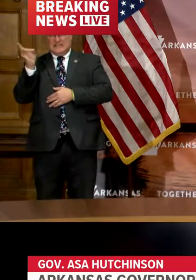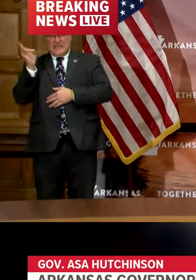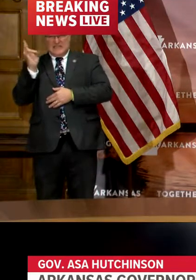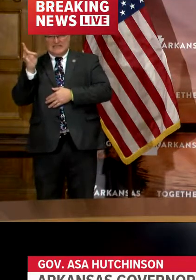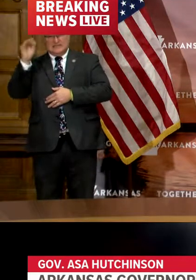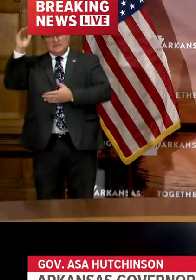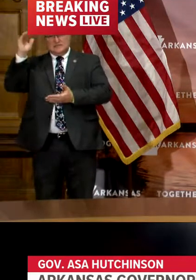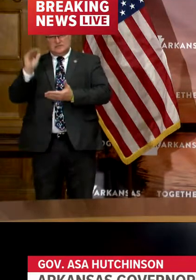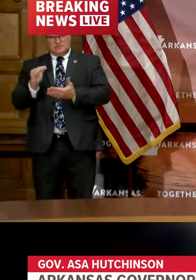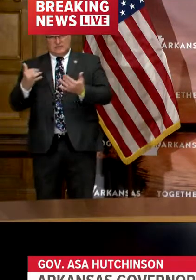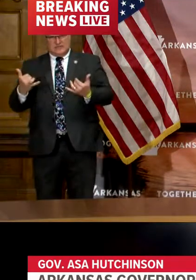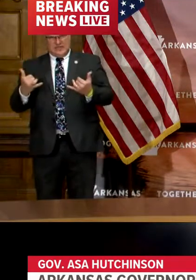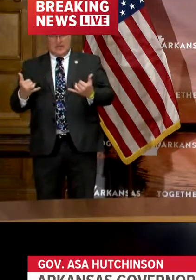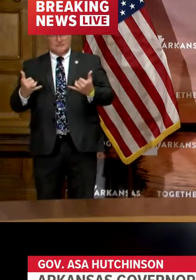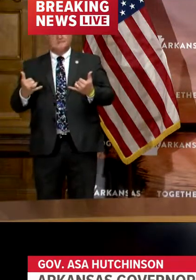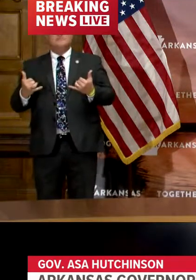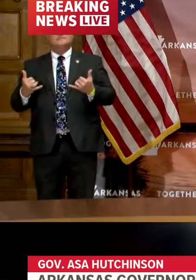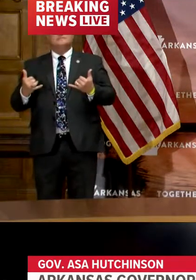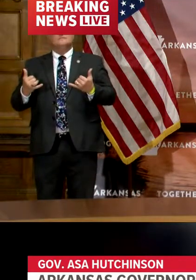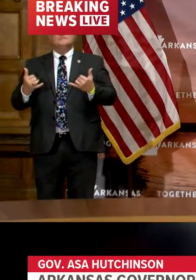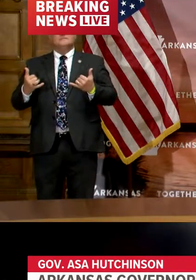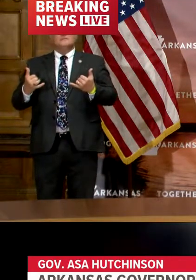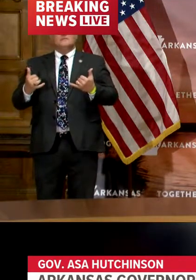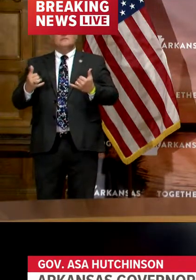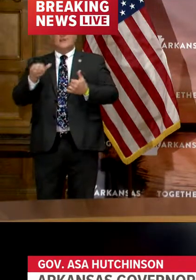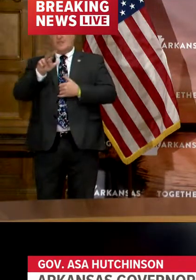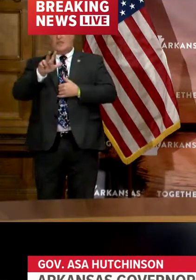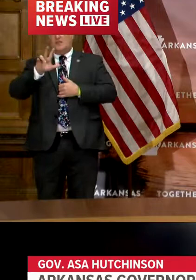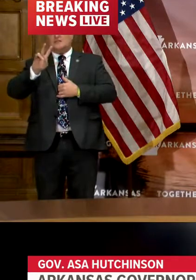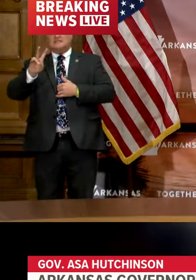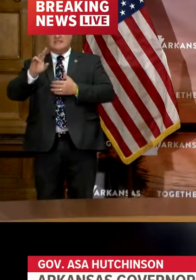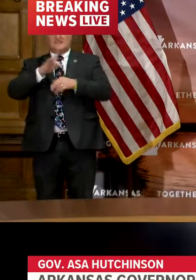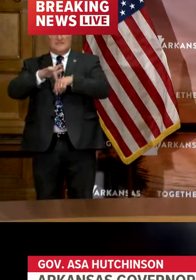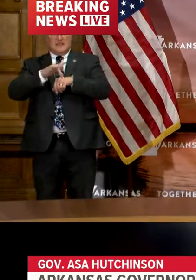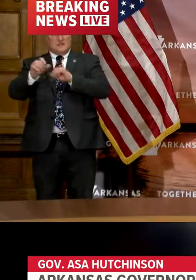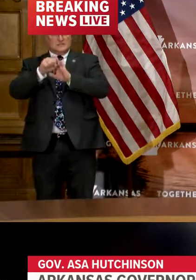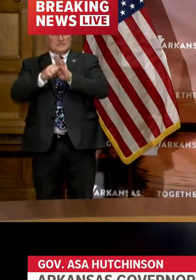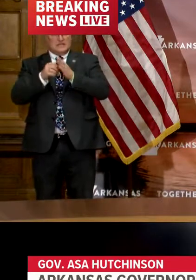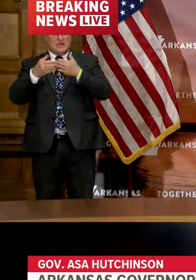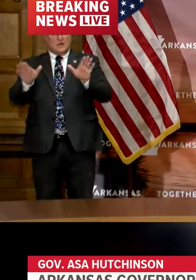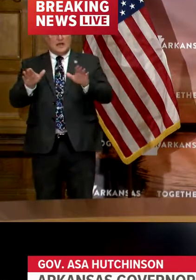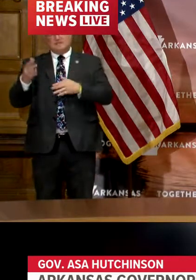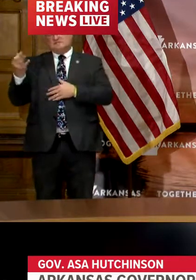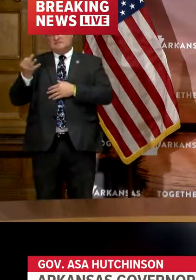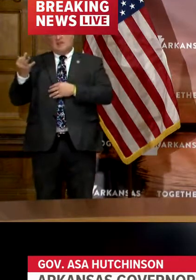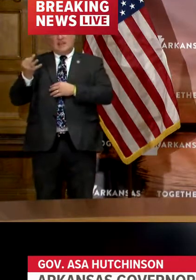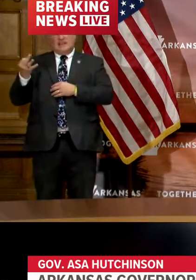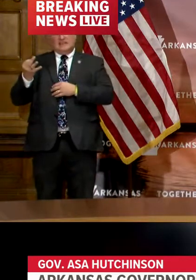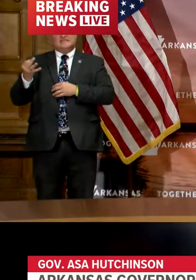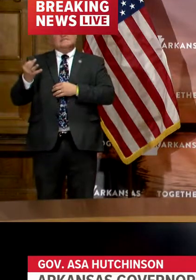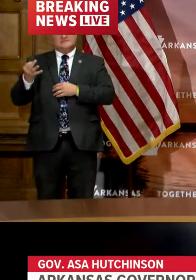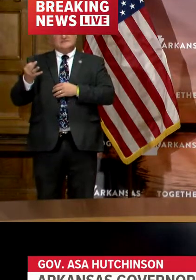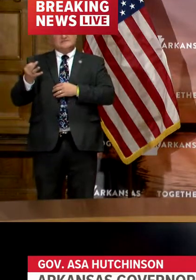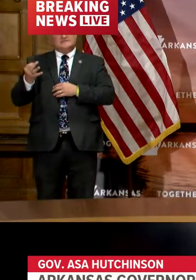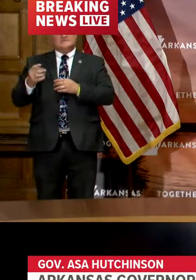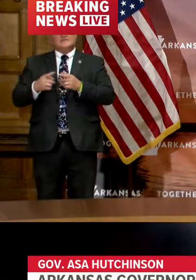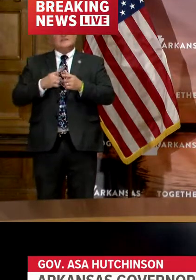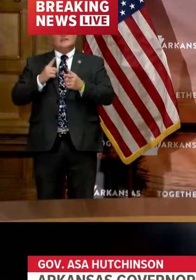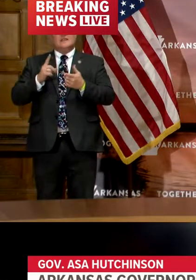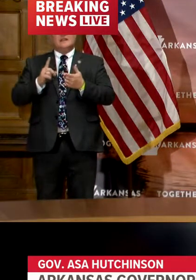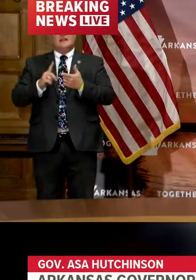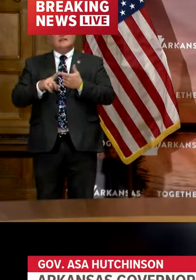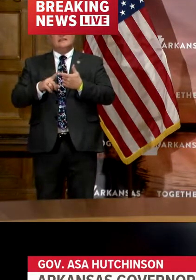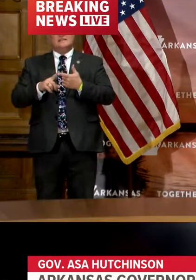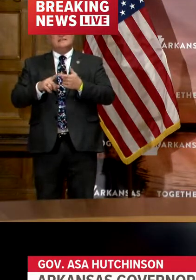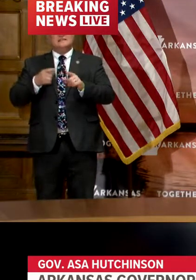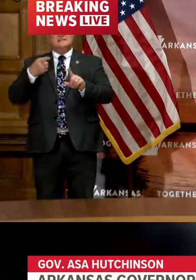weeks. It fell to a record low, 37 available statewide on Friday. And at least at